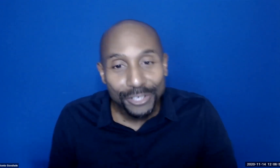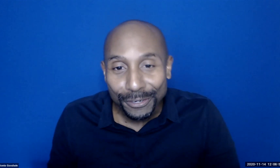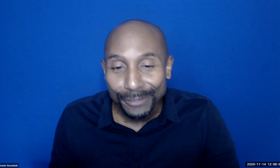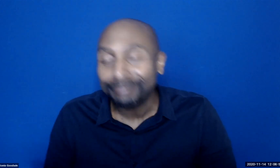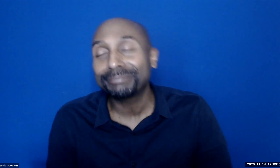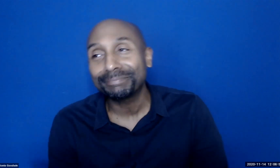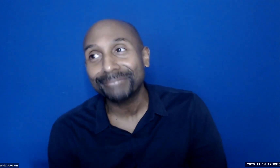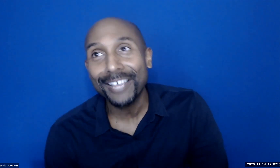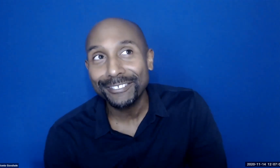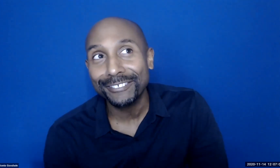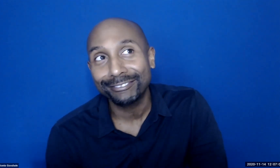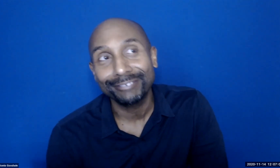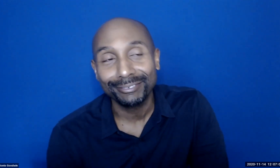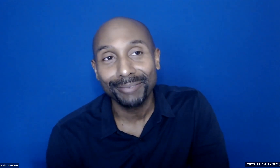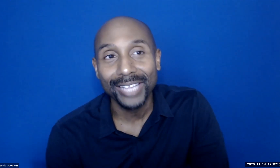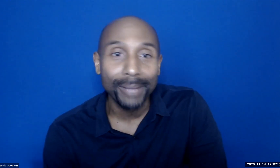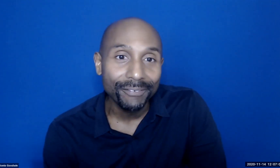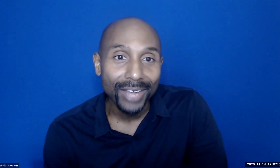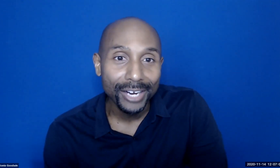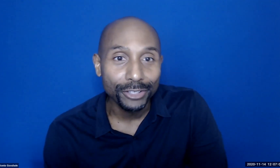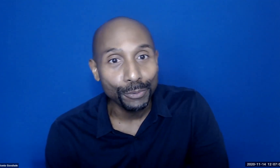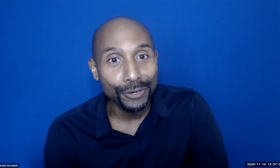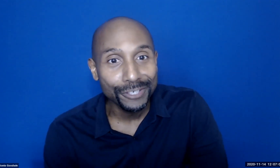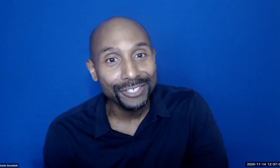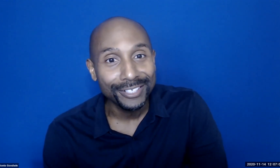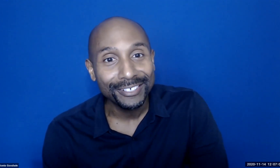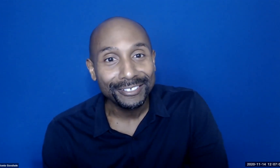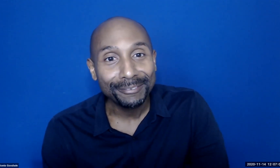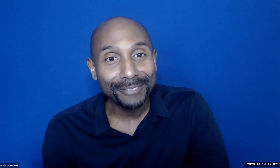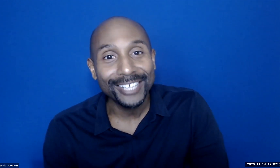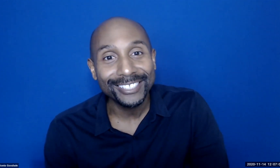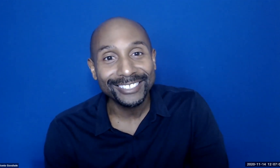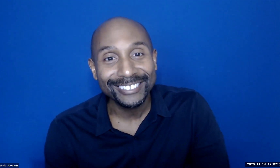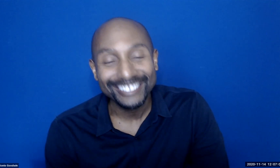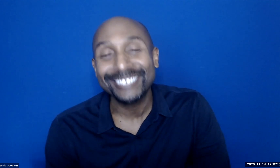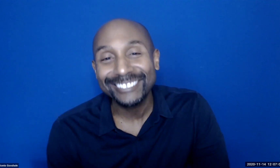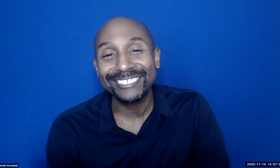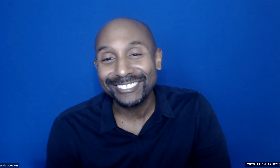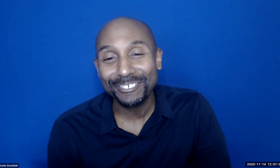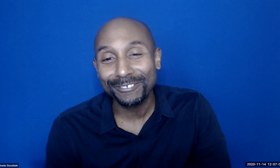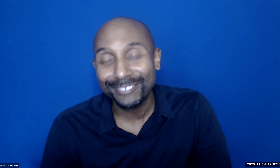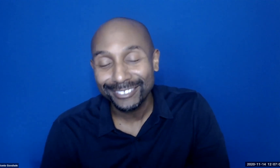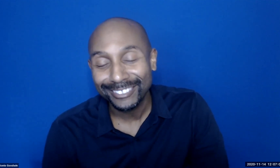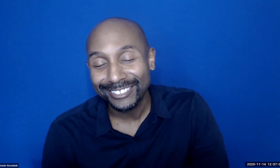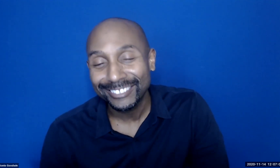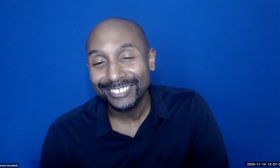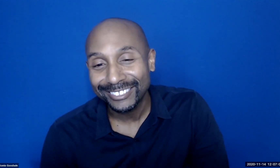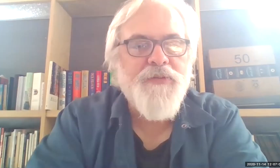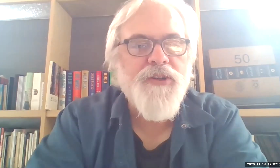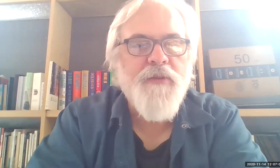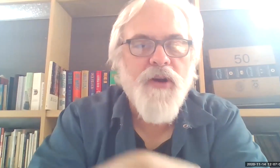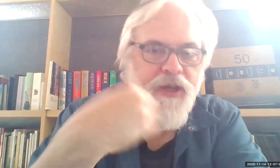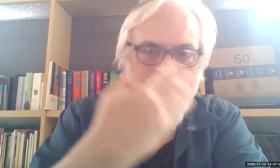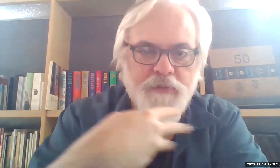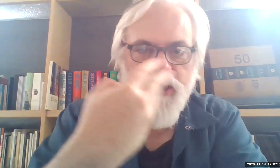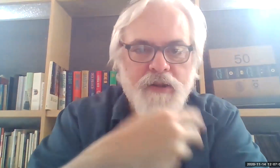the menu. Yeah, it was good. We had the bonfire, the s'mores one Right. night. That's great. I don't do